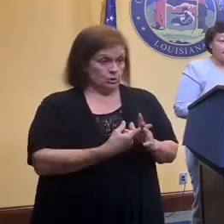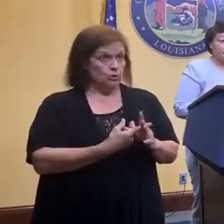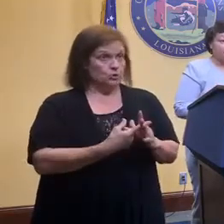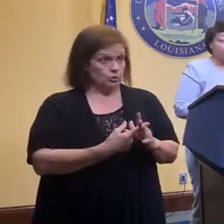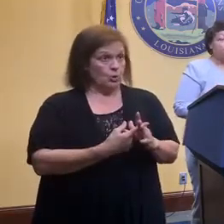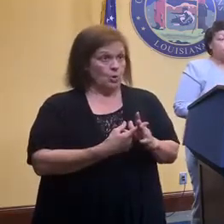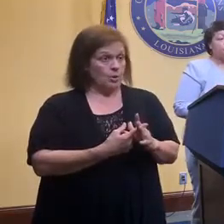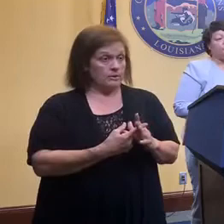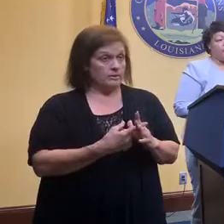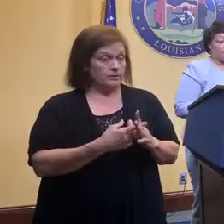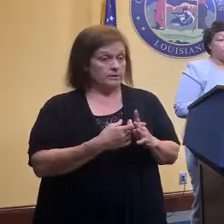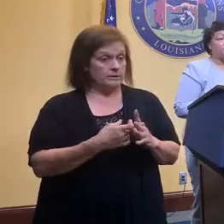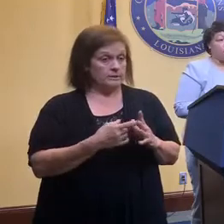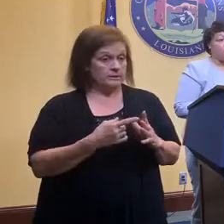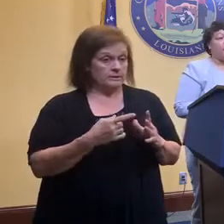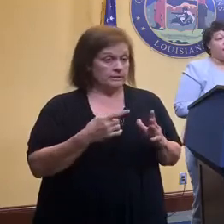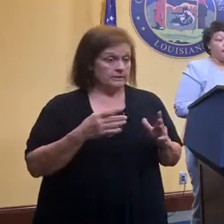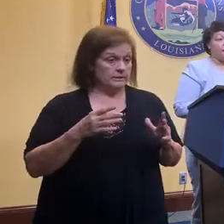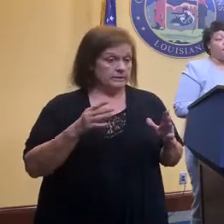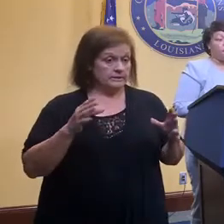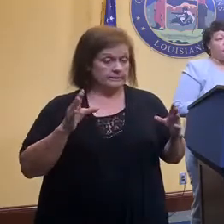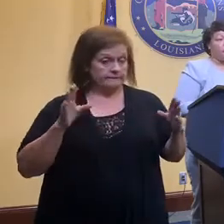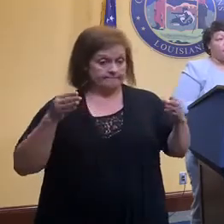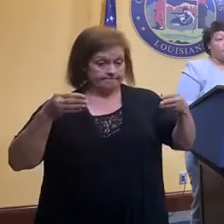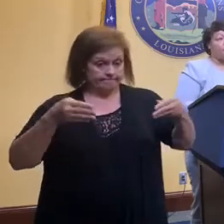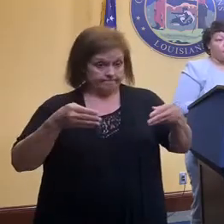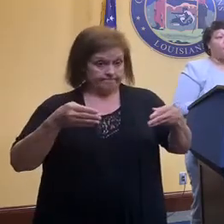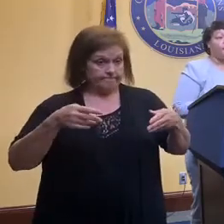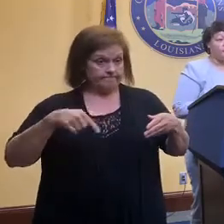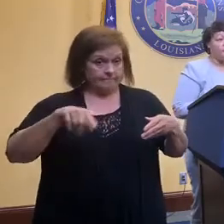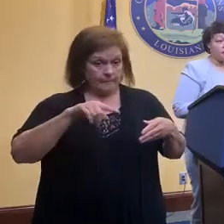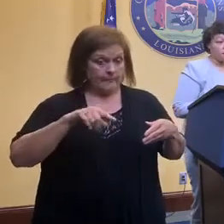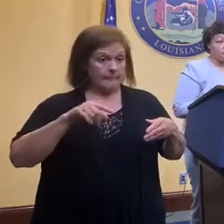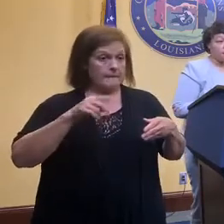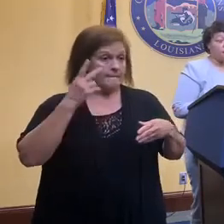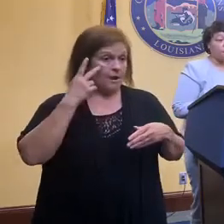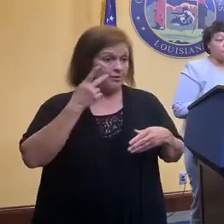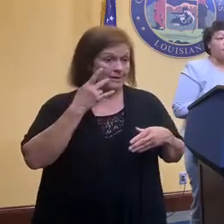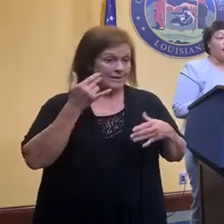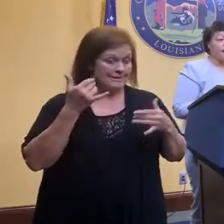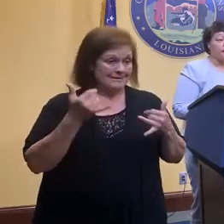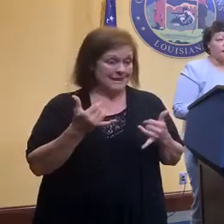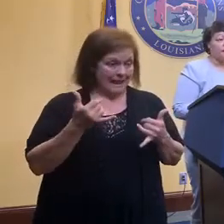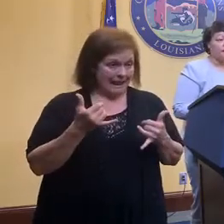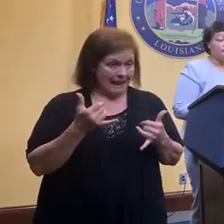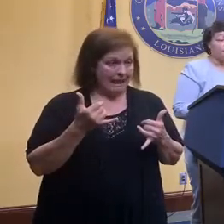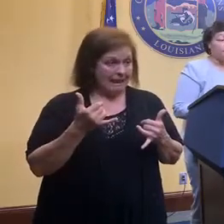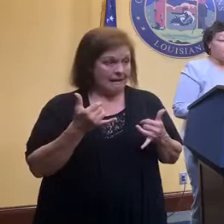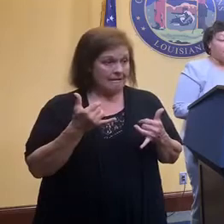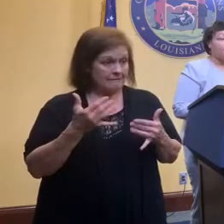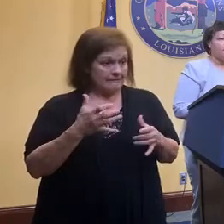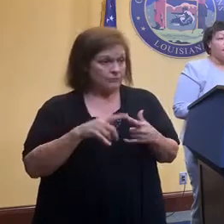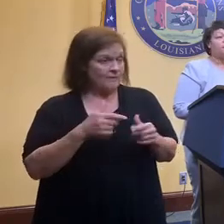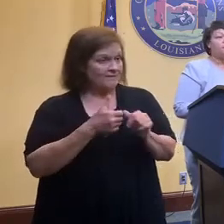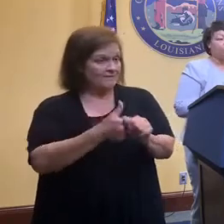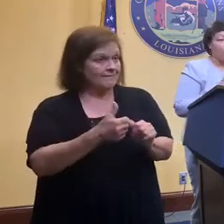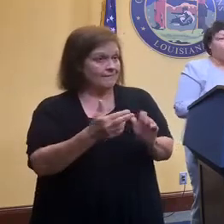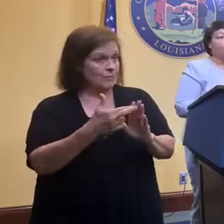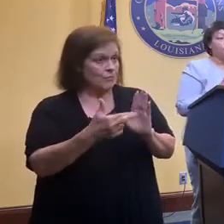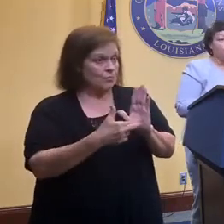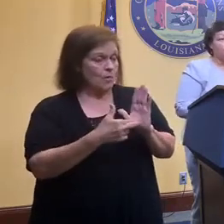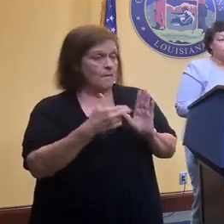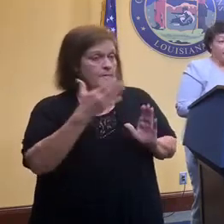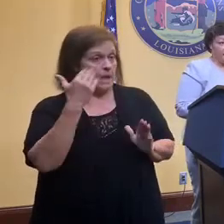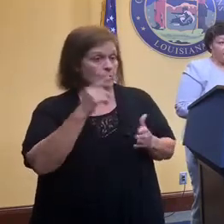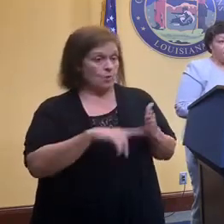this manner, that parents are paying a greater attention to the guidelines because what